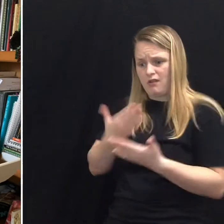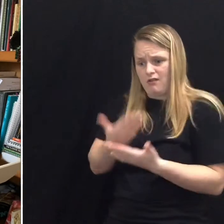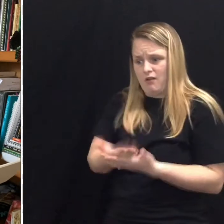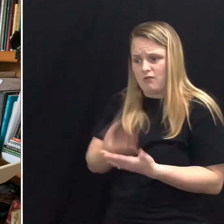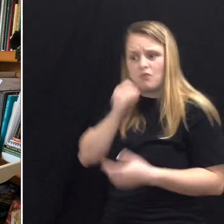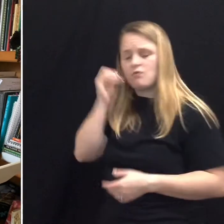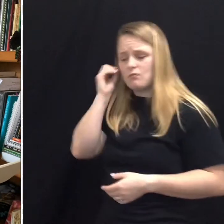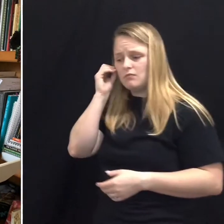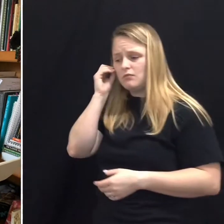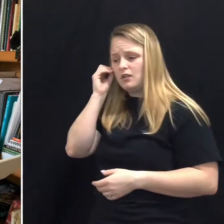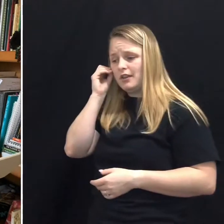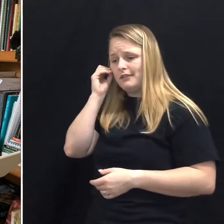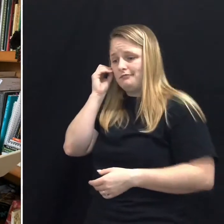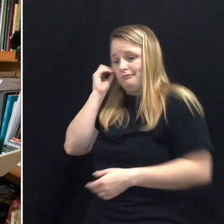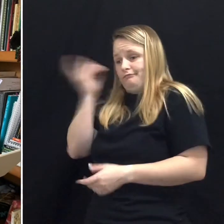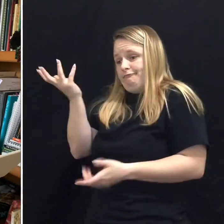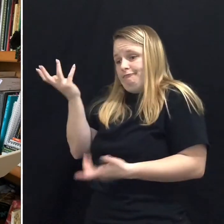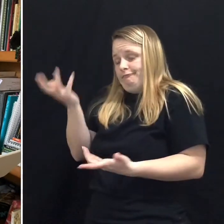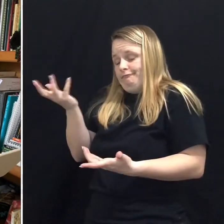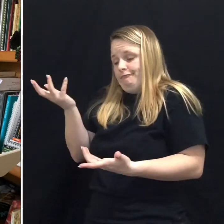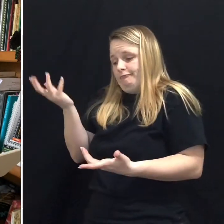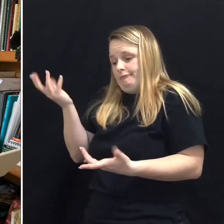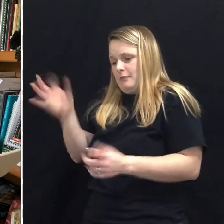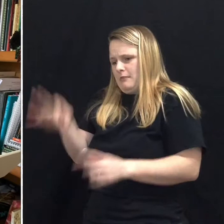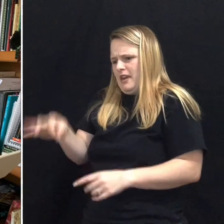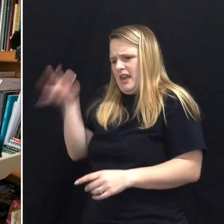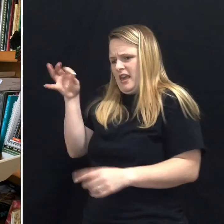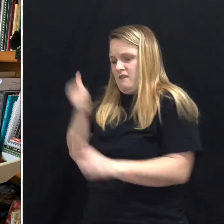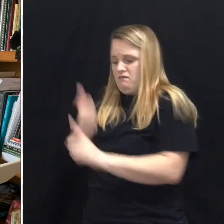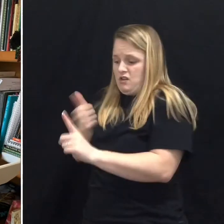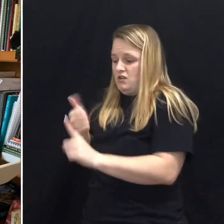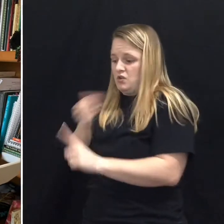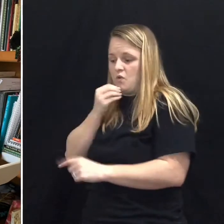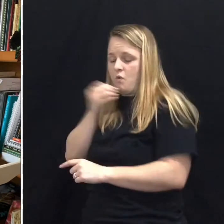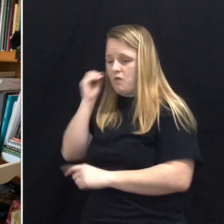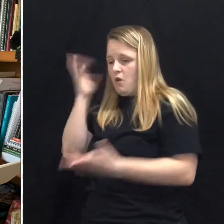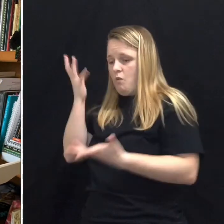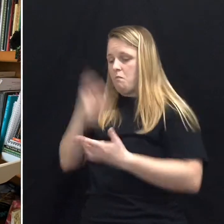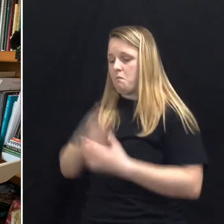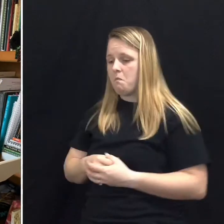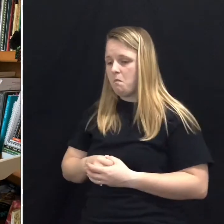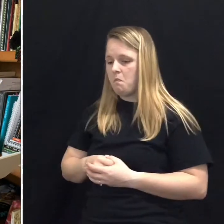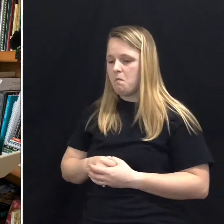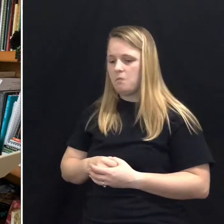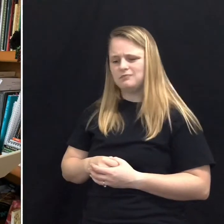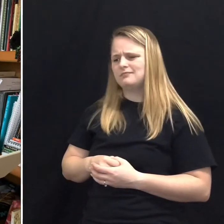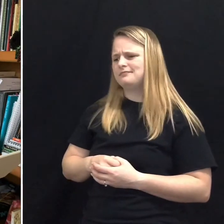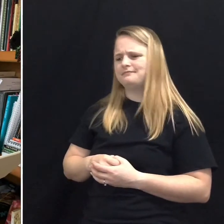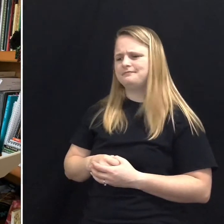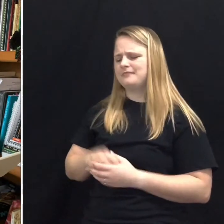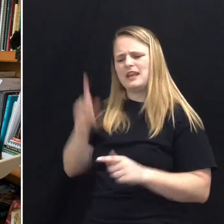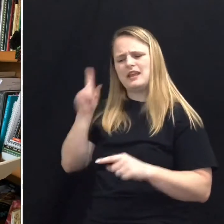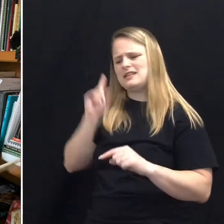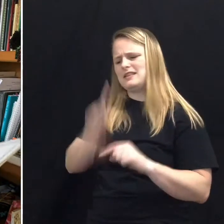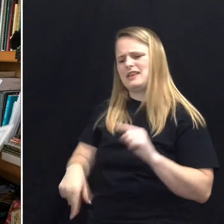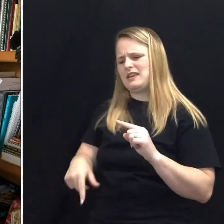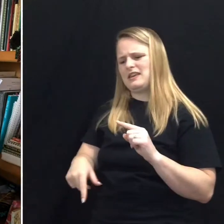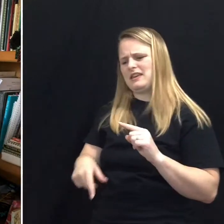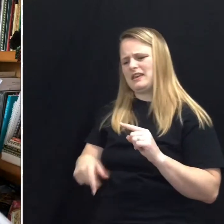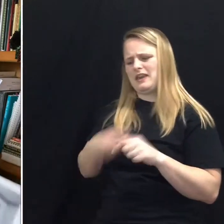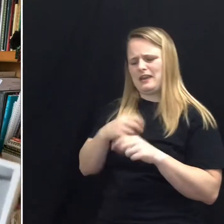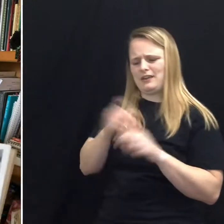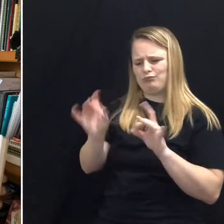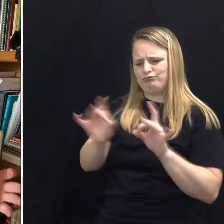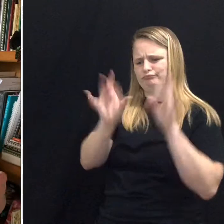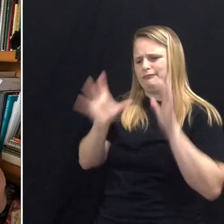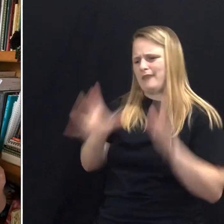were with Mr. Gasazi. You see, Alan, no one can really turn dogs into ducks. That old magician just made you think that